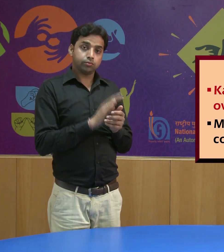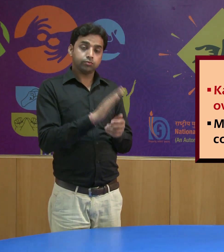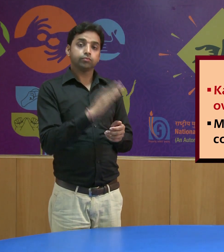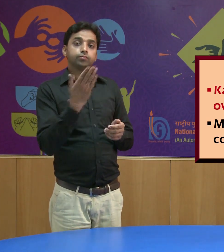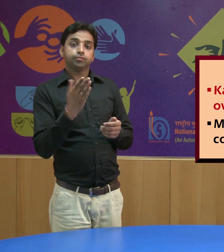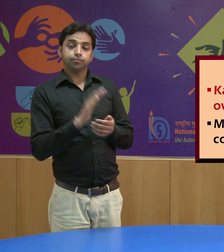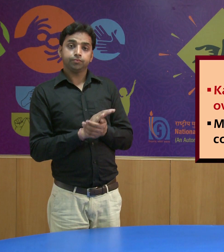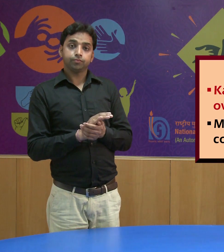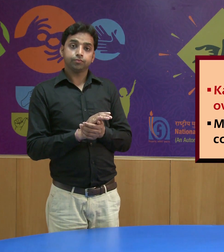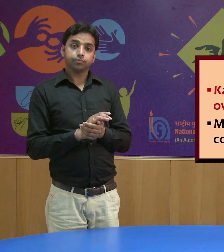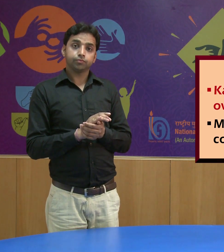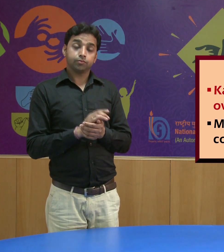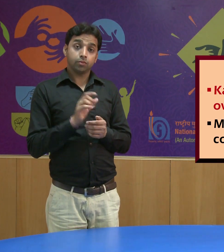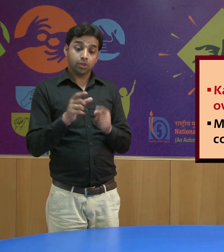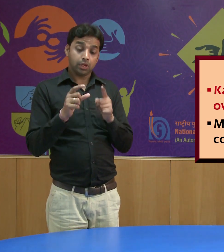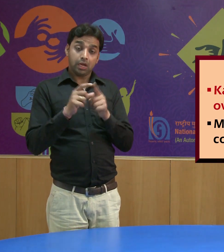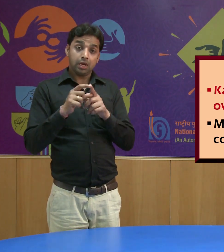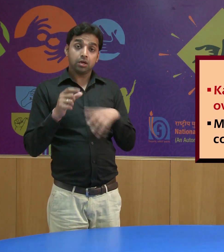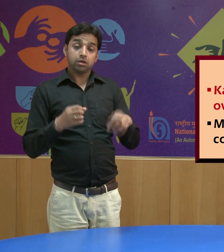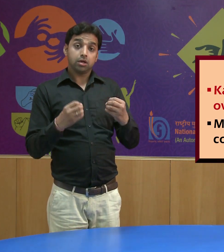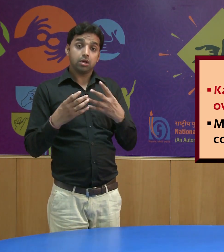dynasty ruled over Cambodia.